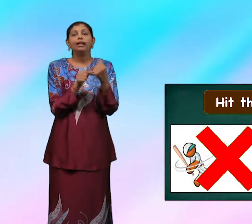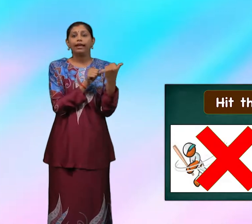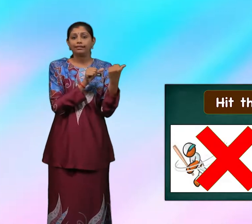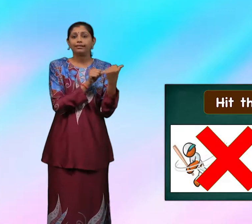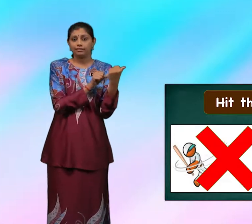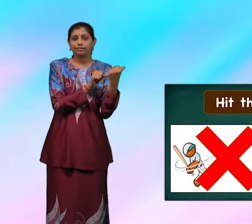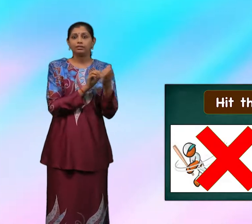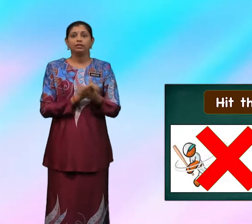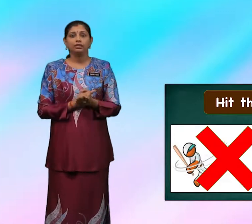like this.